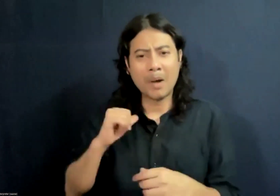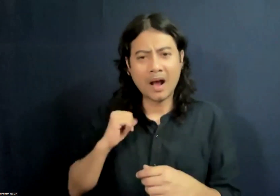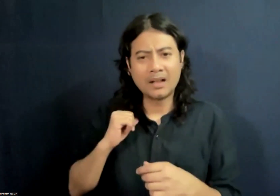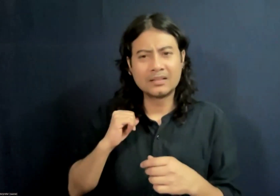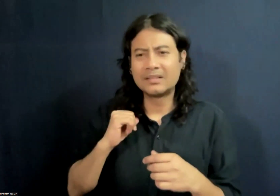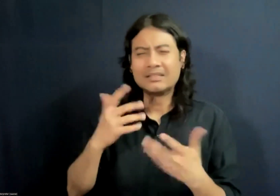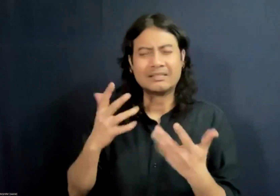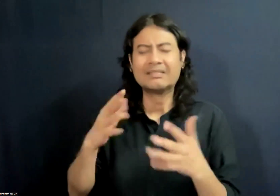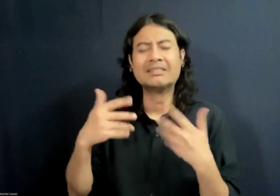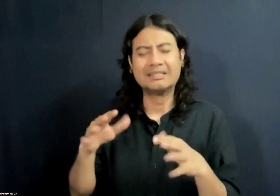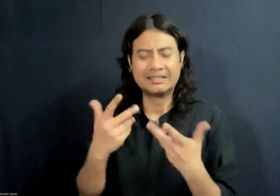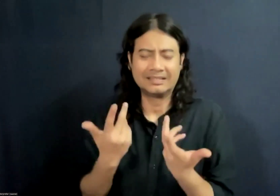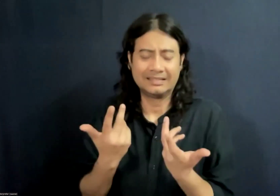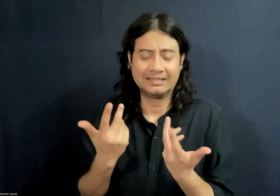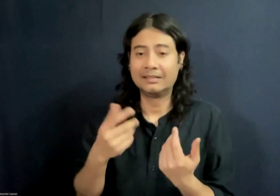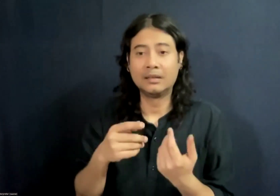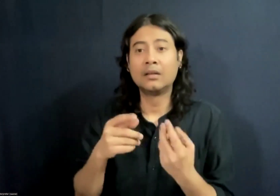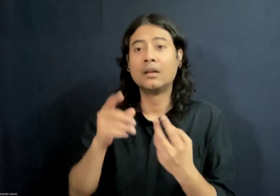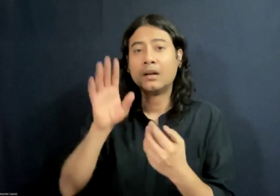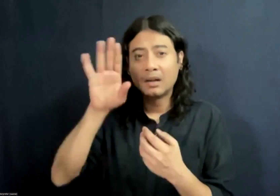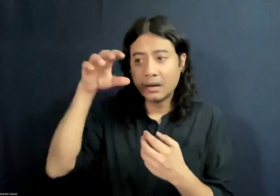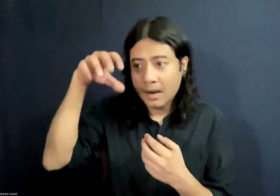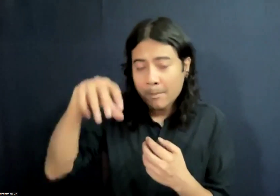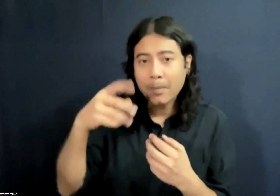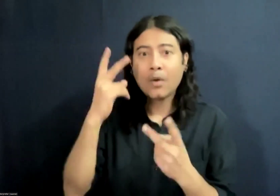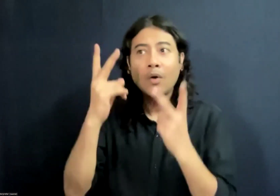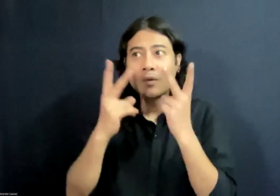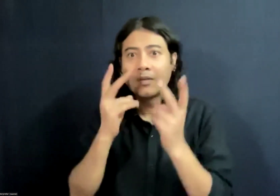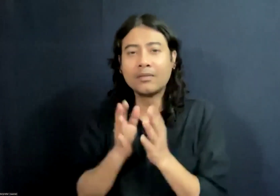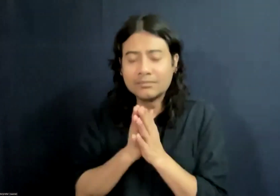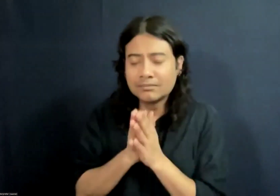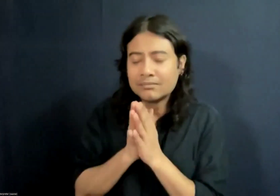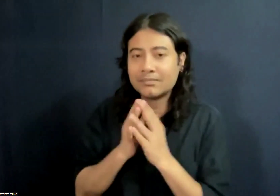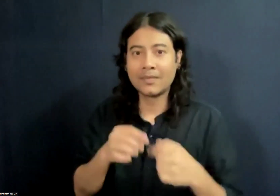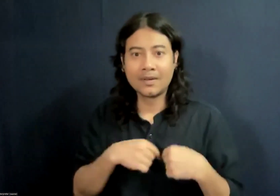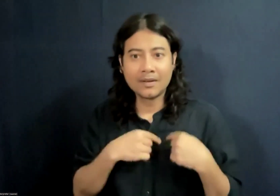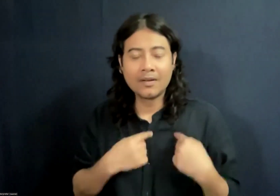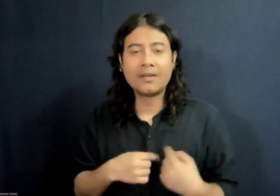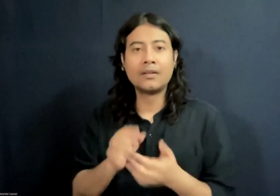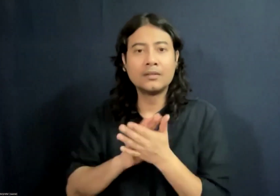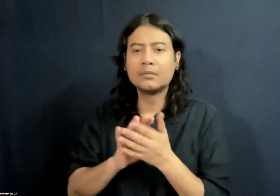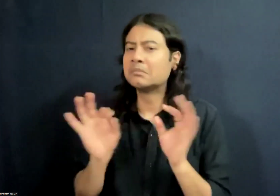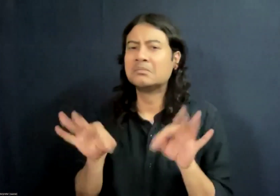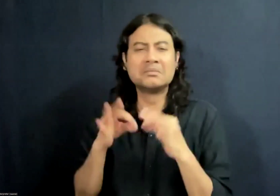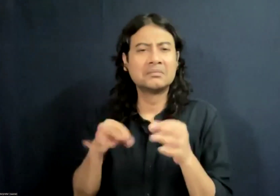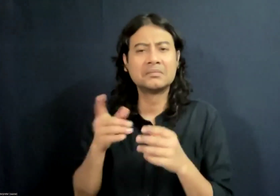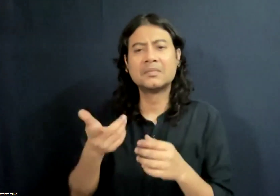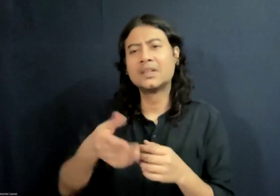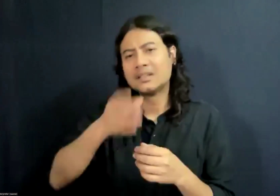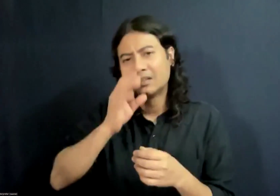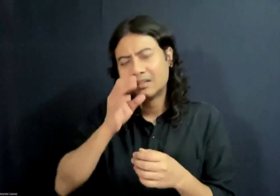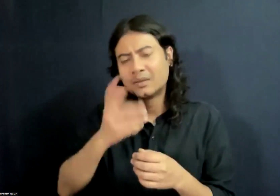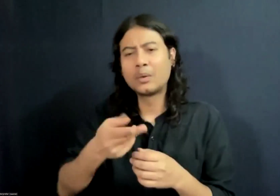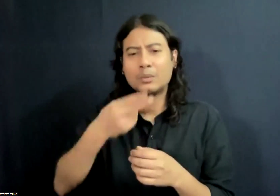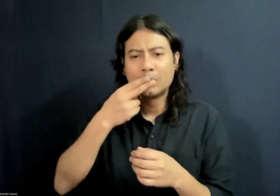drugs. So that kind of person is in mode of ignorance. So the topic that we're going to cover